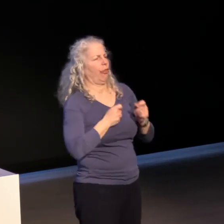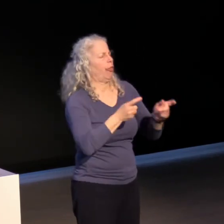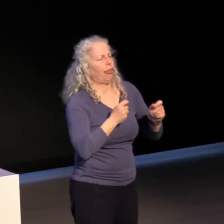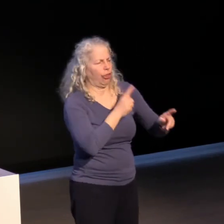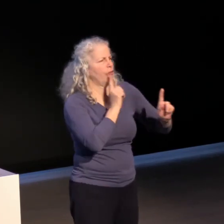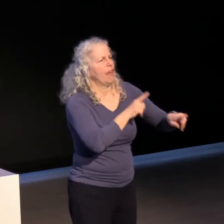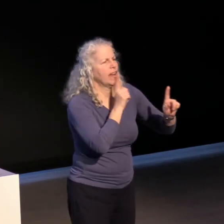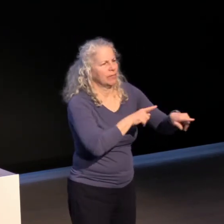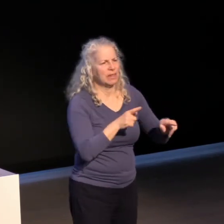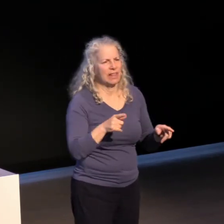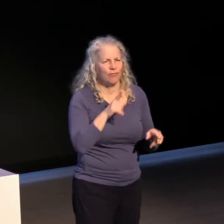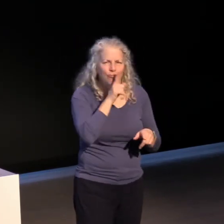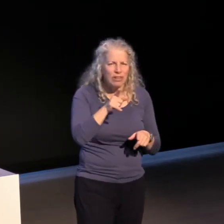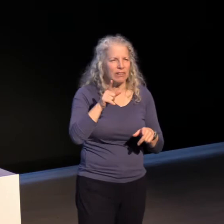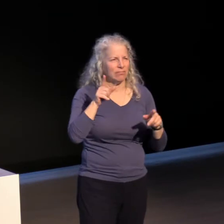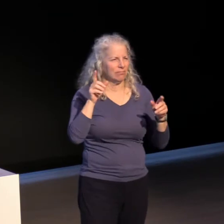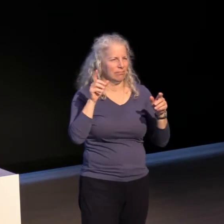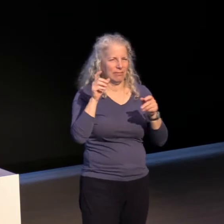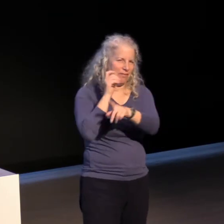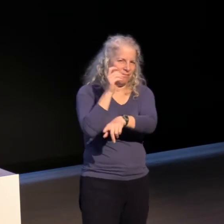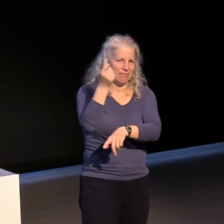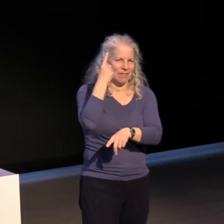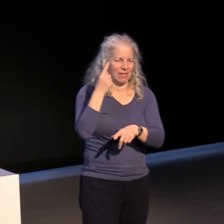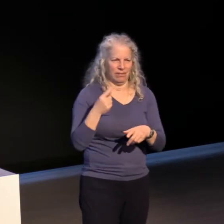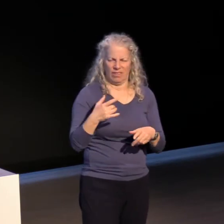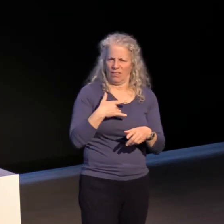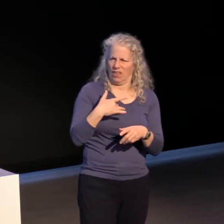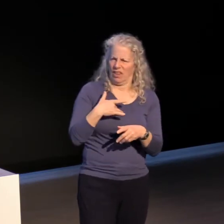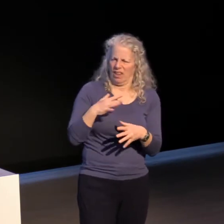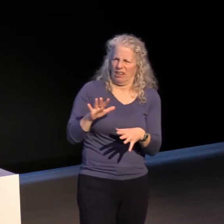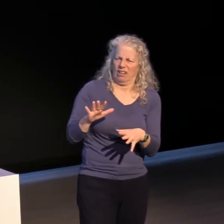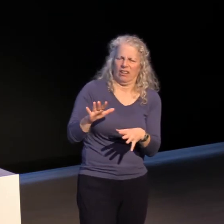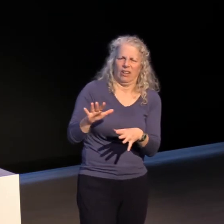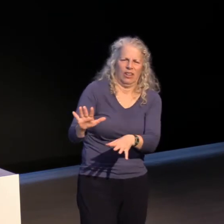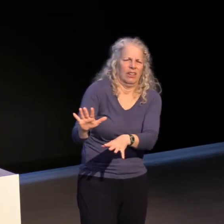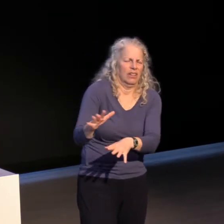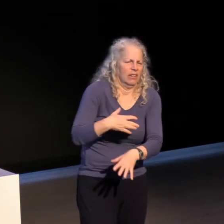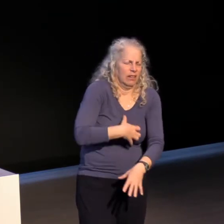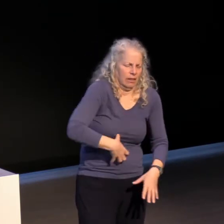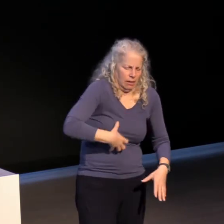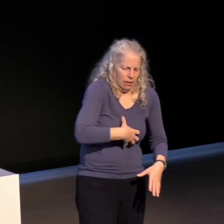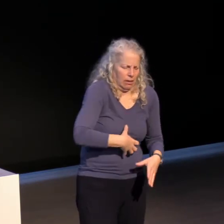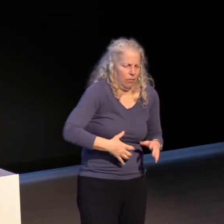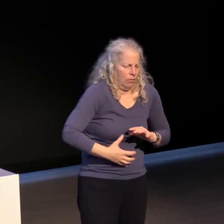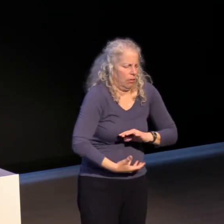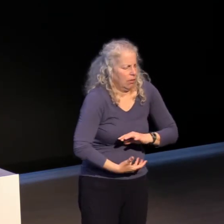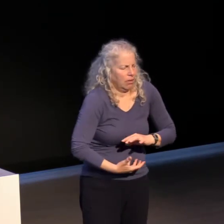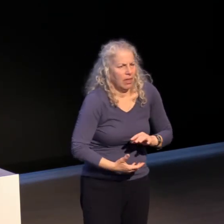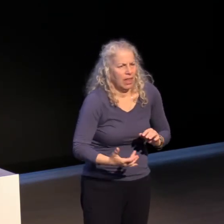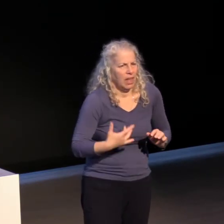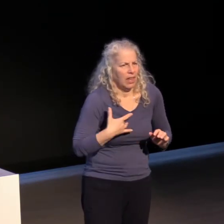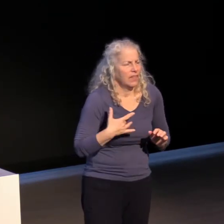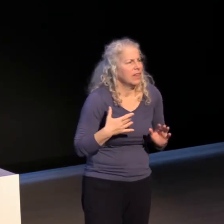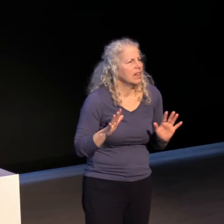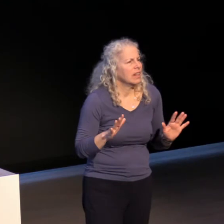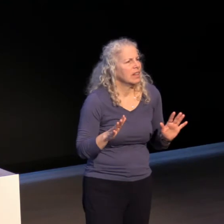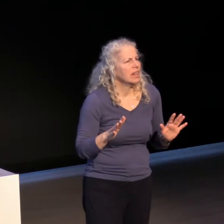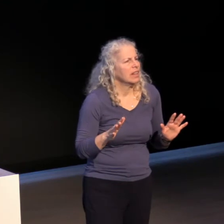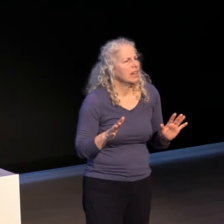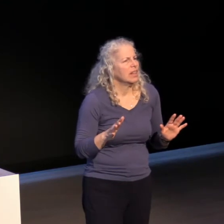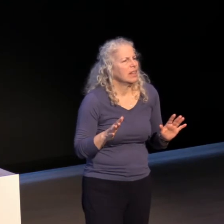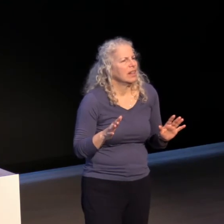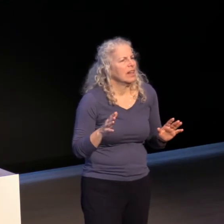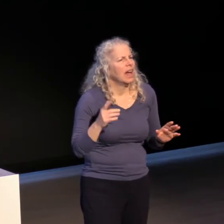right? At a certain point, I began to feel squeezed like a tube of toothpaste. And my strategy for moving things ahead is to begin